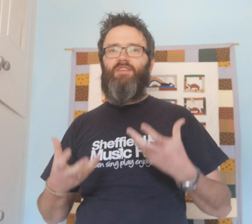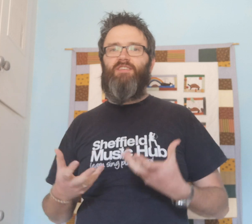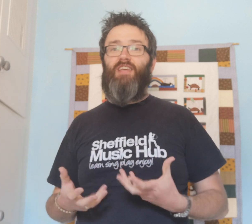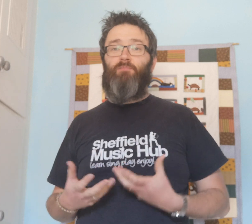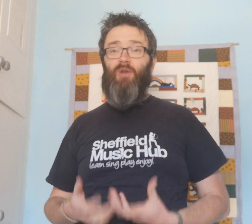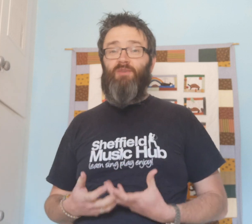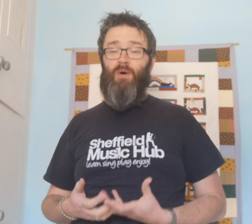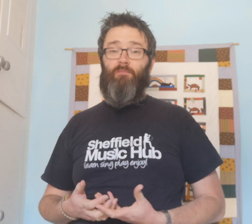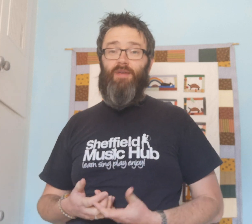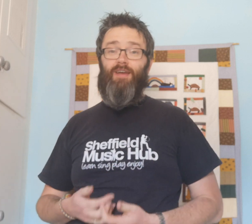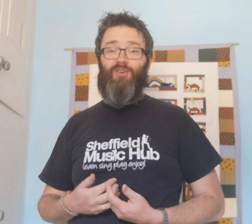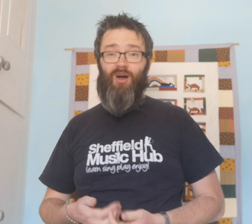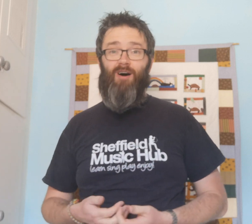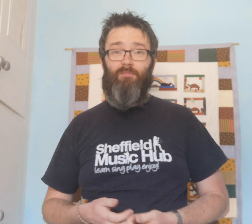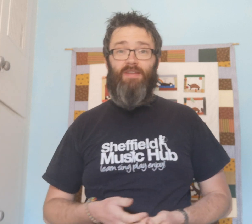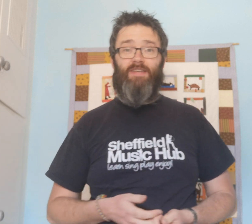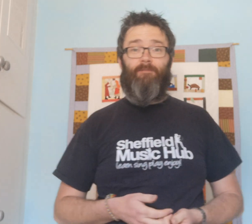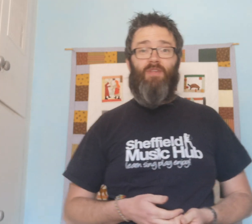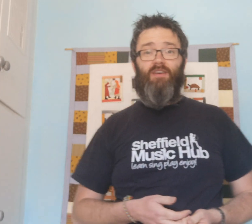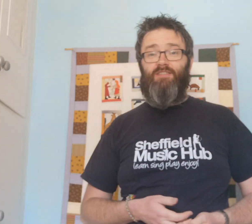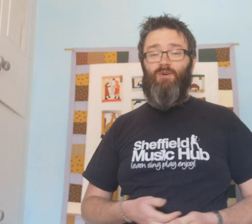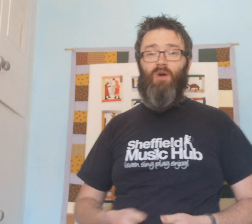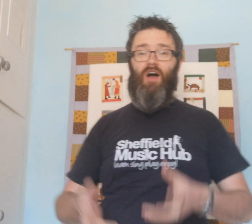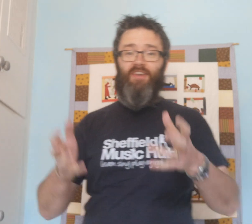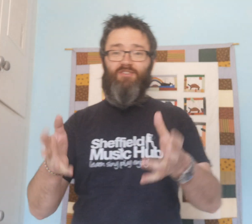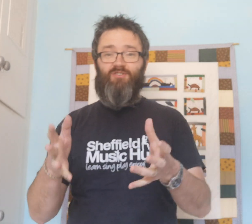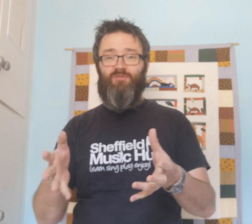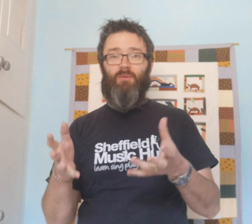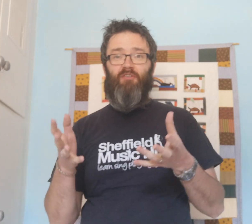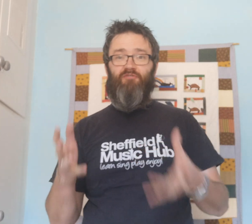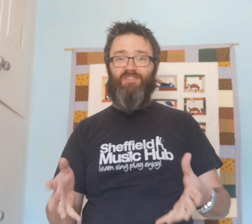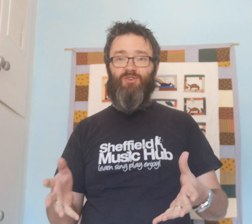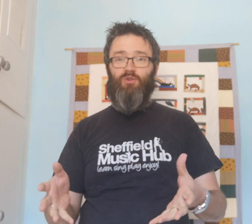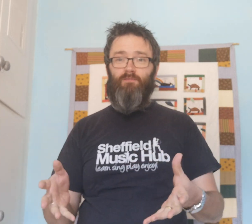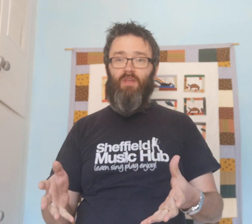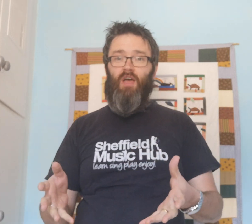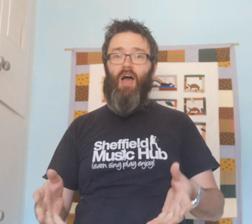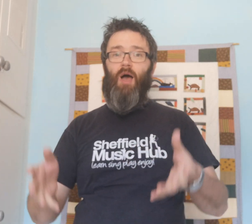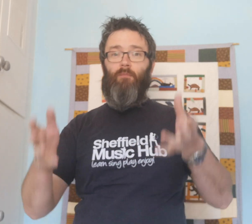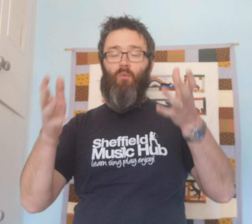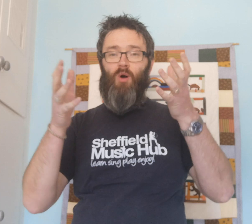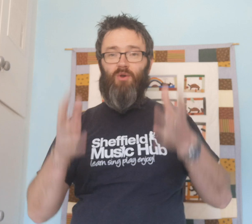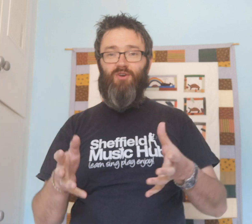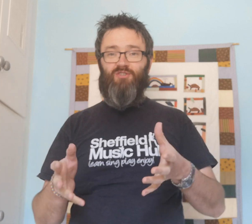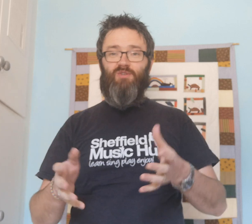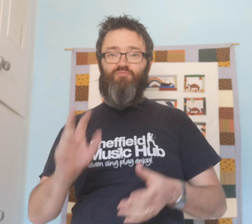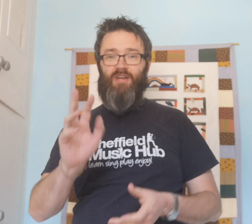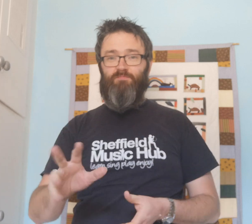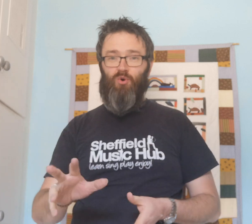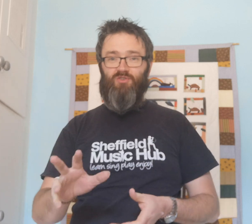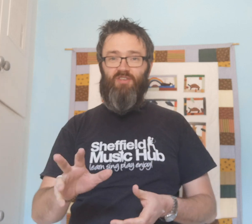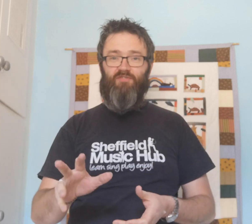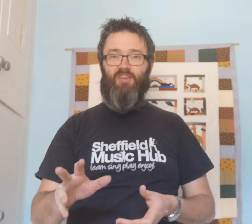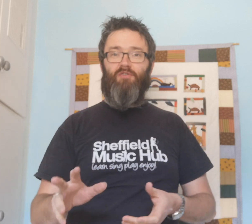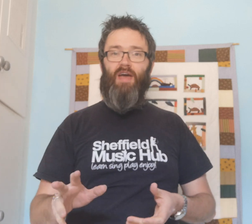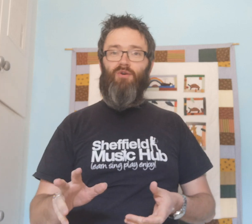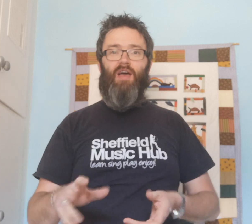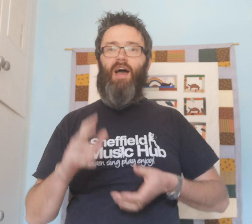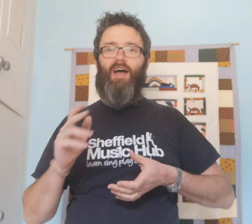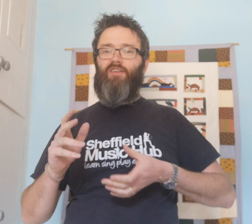get your blood pumping and your heart beating. So I need you to do something physical. What I'm going to ask you to do is press pause on this video now and, I don't